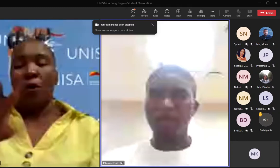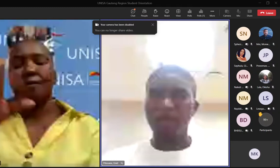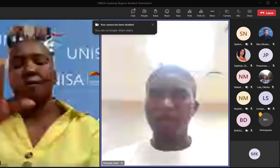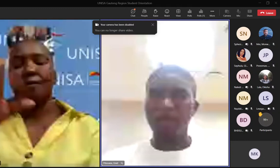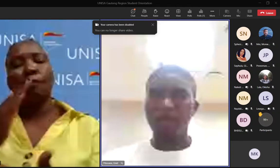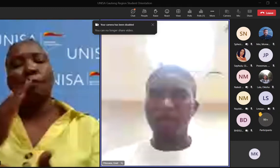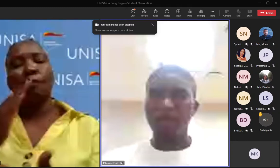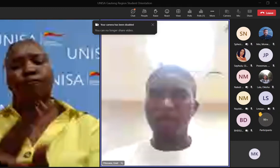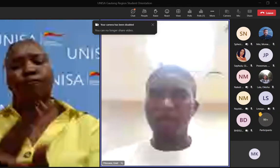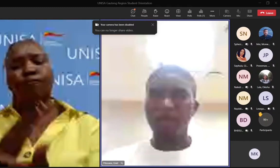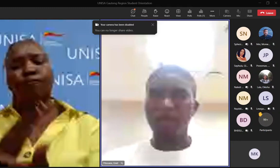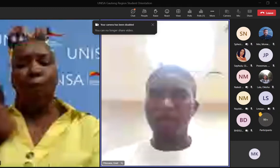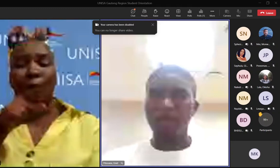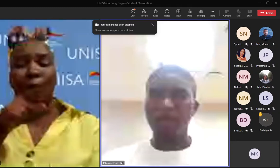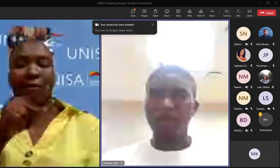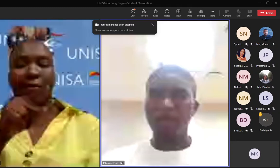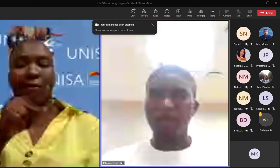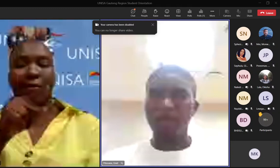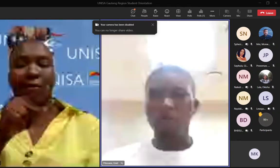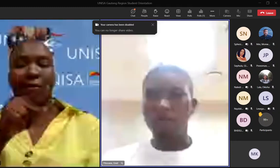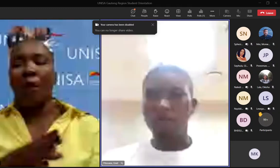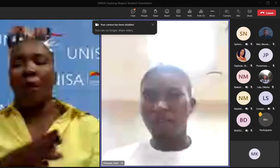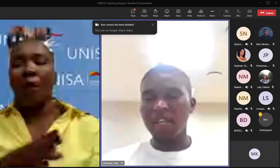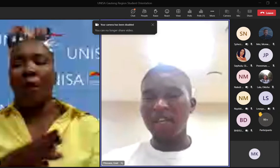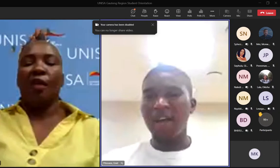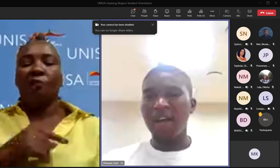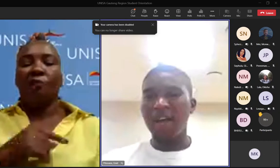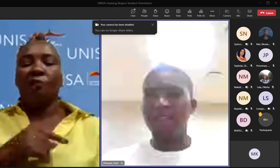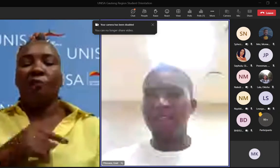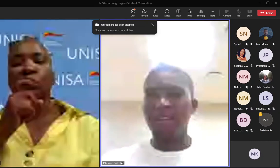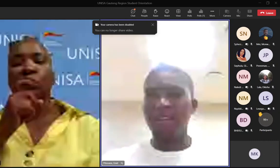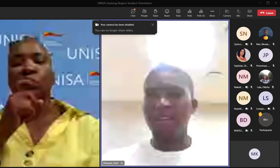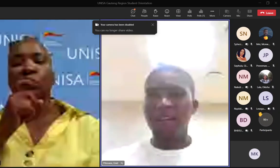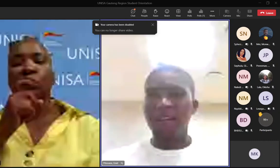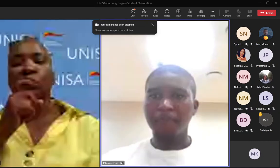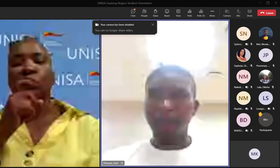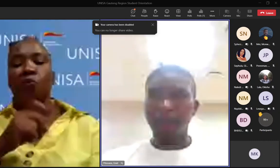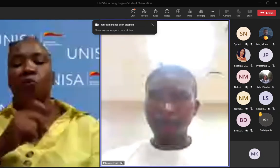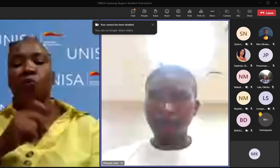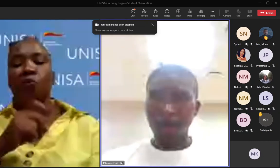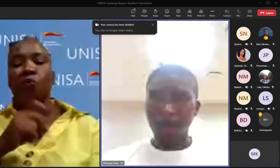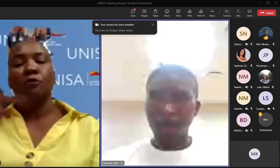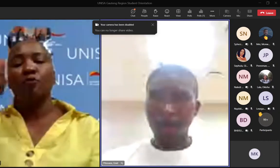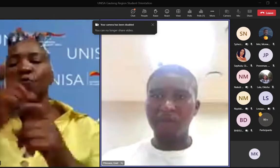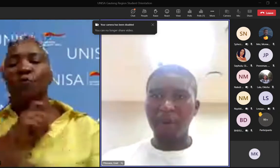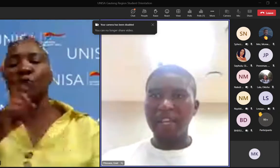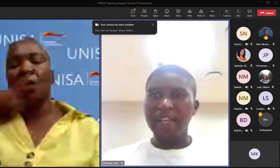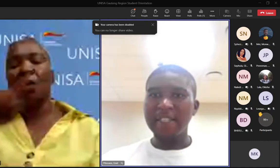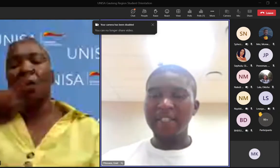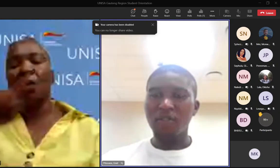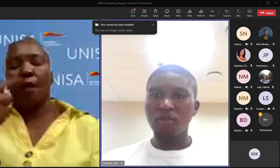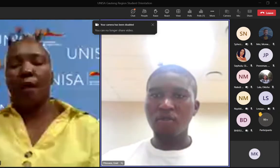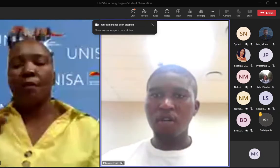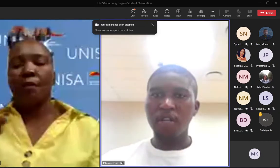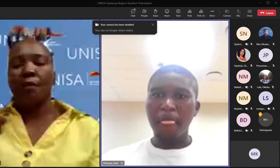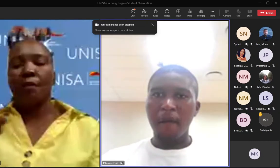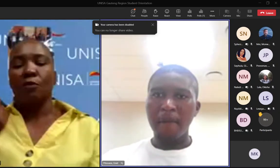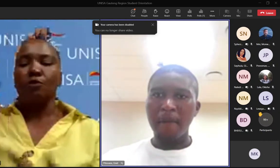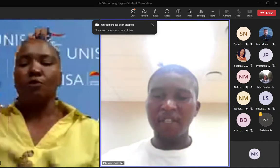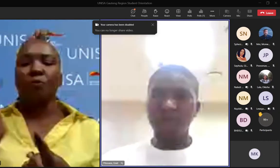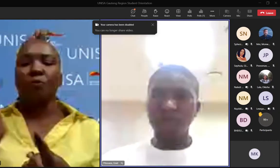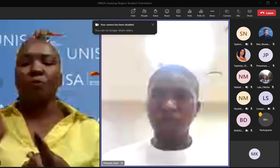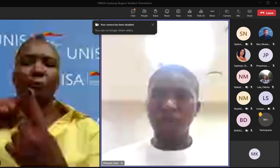all that money money is not redirected or is not used or misused for any other objectives but